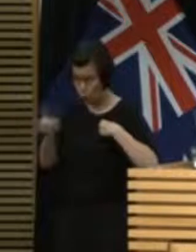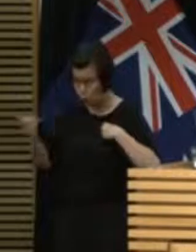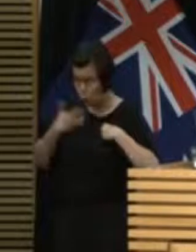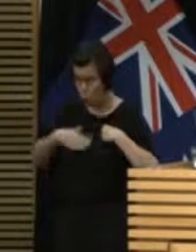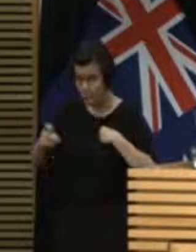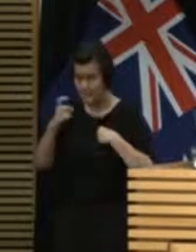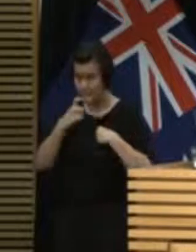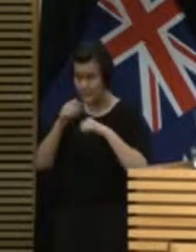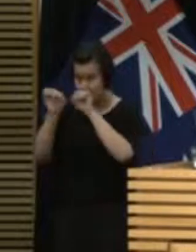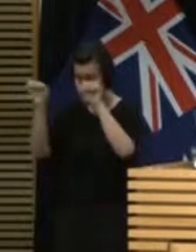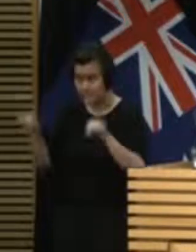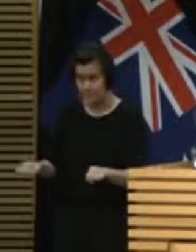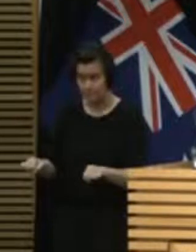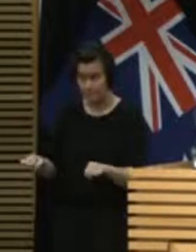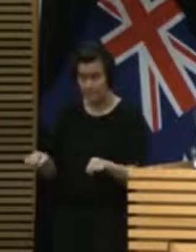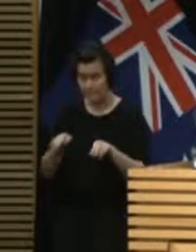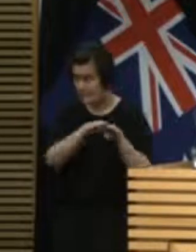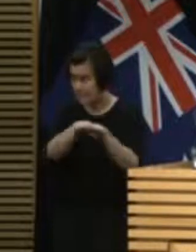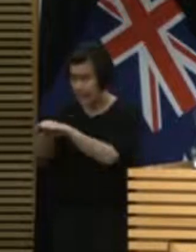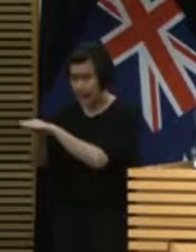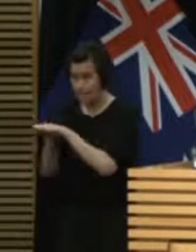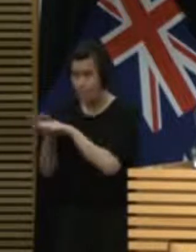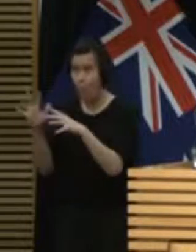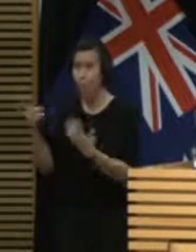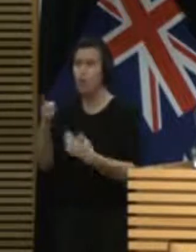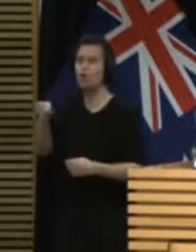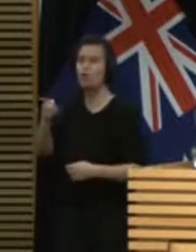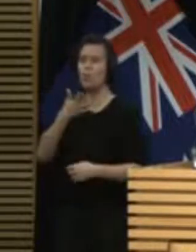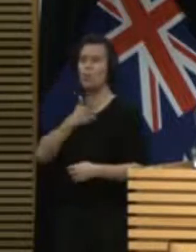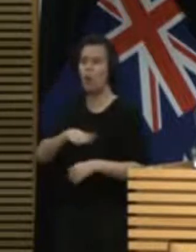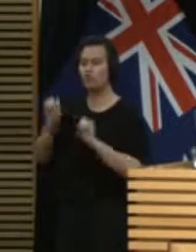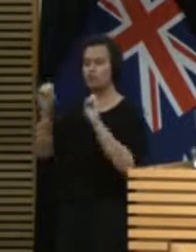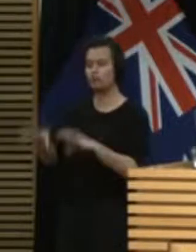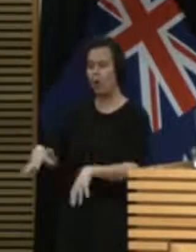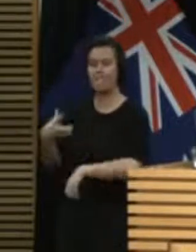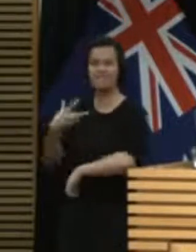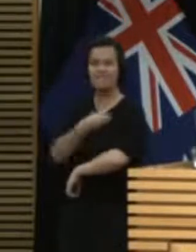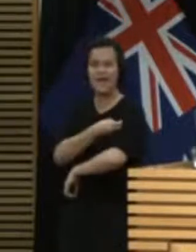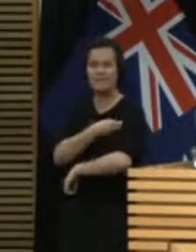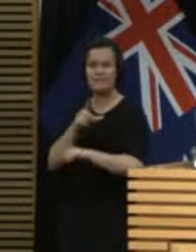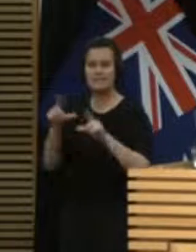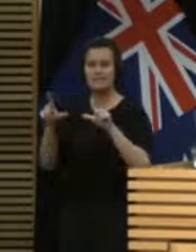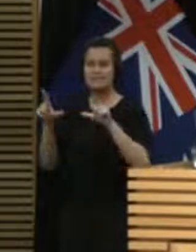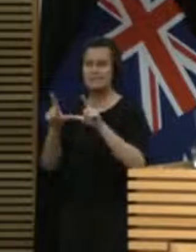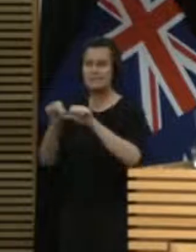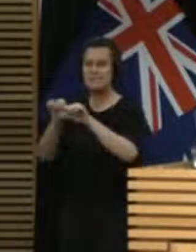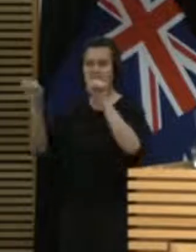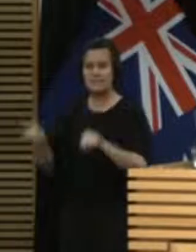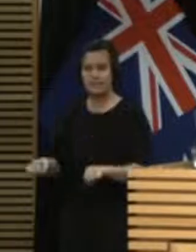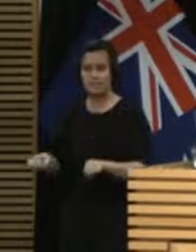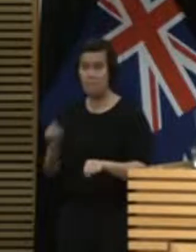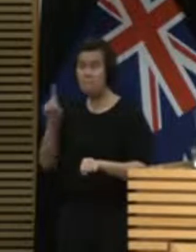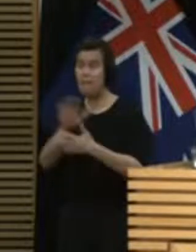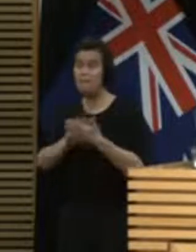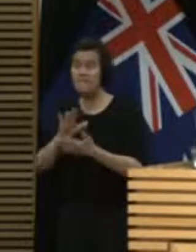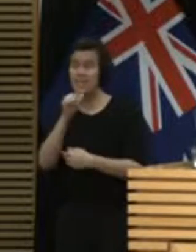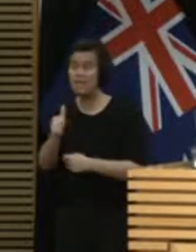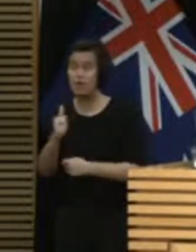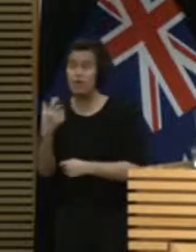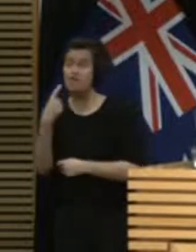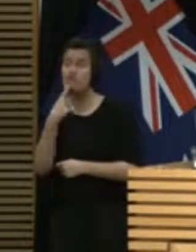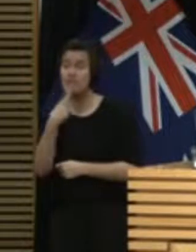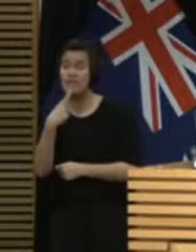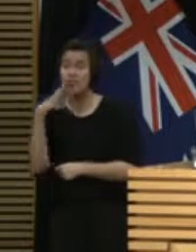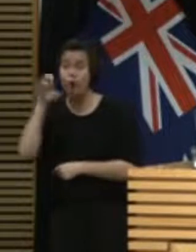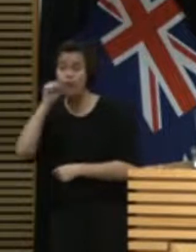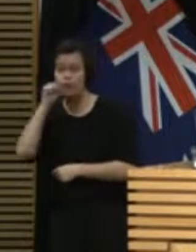whether or not they want the option of being an unvaccinated workforce but not being able to open until you hit green. So that's something we'll work through with them. Do you see